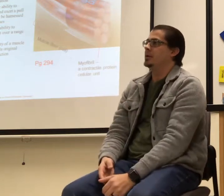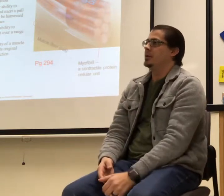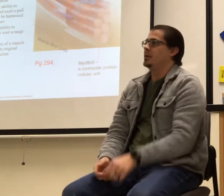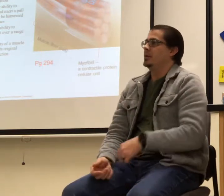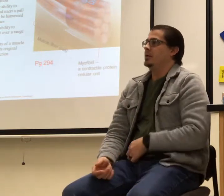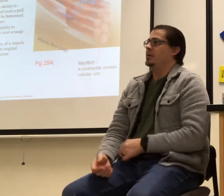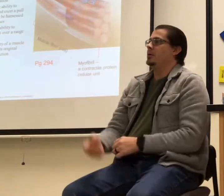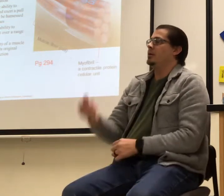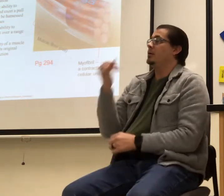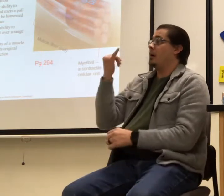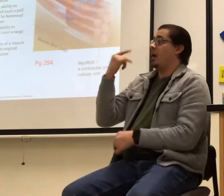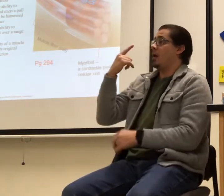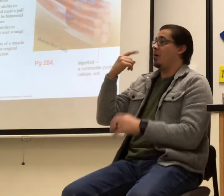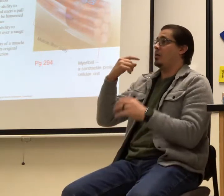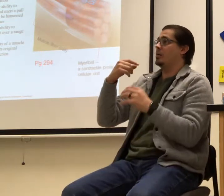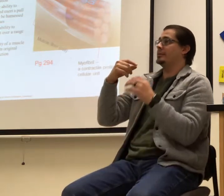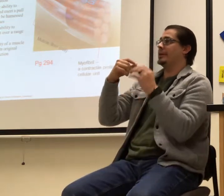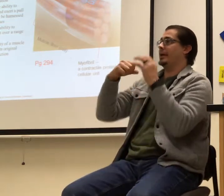Right now it's at a 90-degree angle.